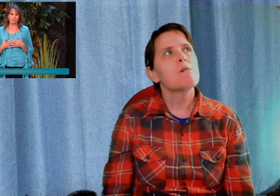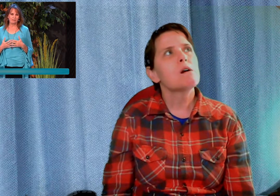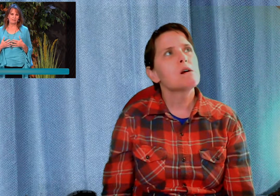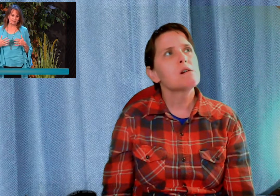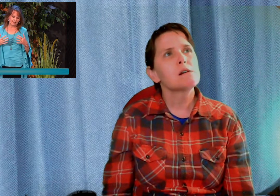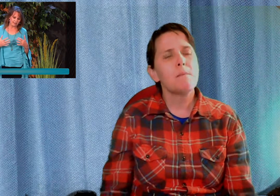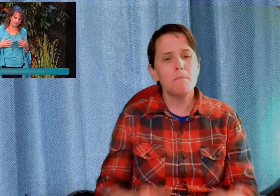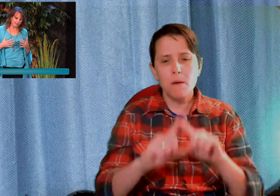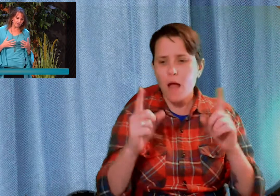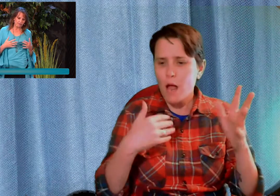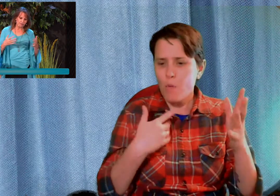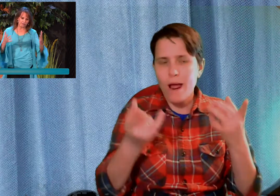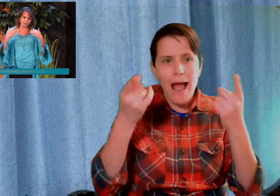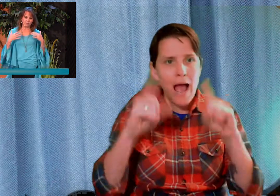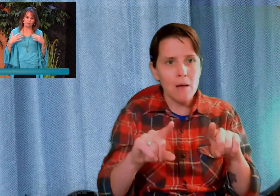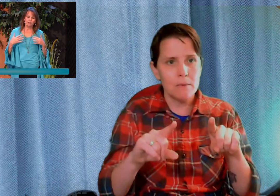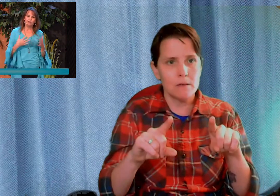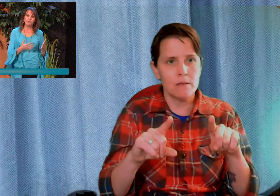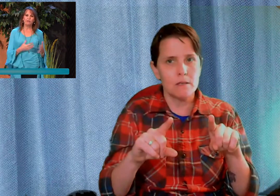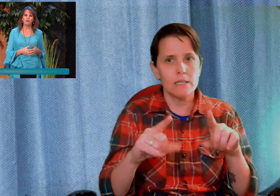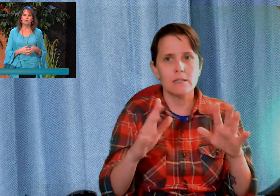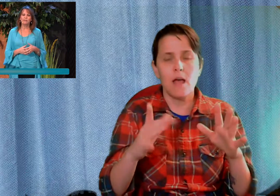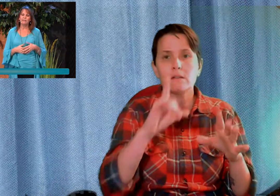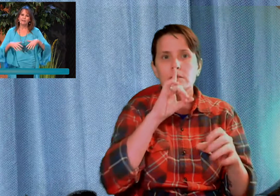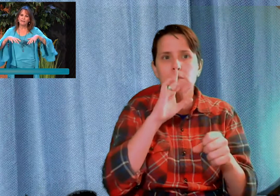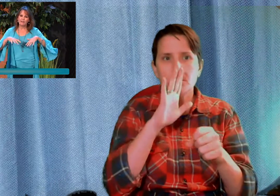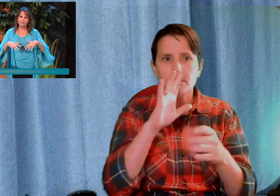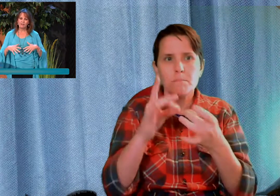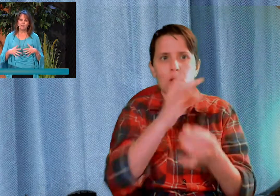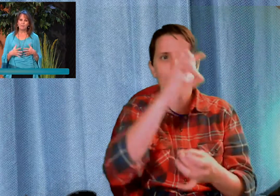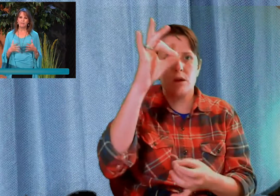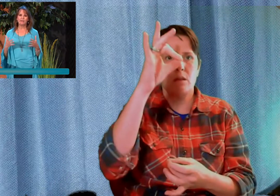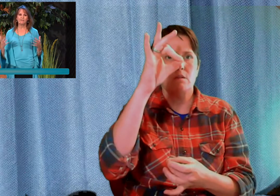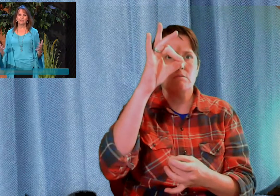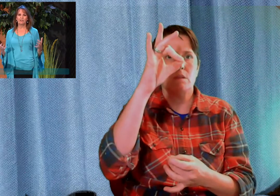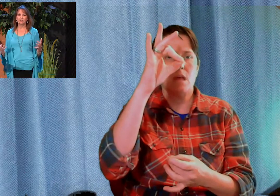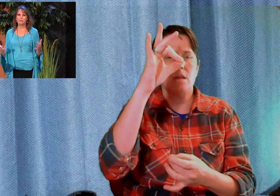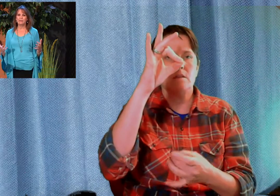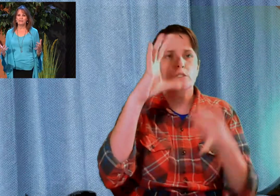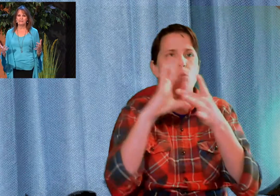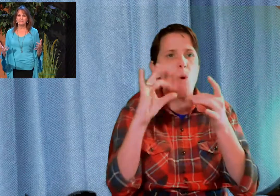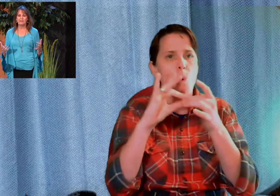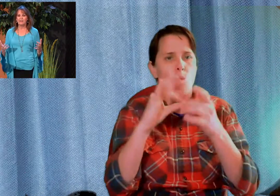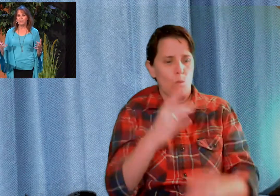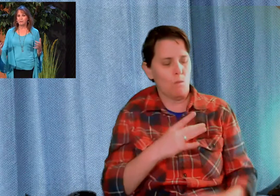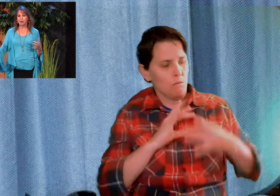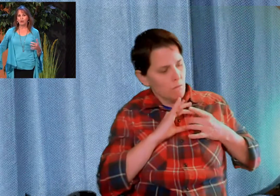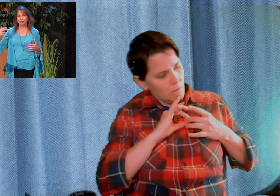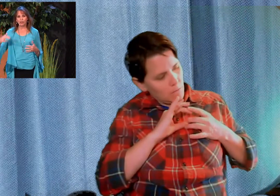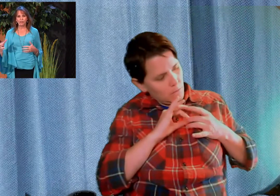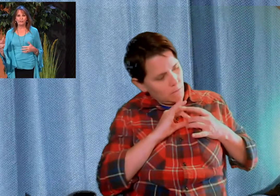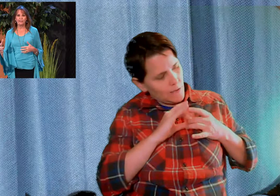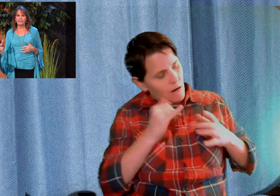with Spirit that said, Spirit to me, if you follow, I will lead. And that has been a foundational piece. And then